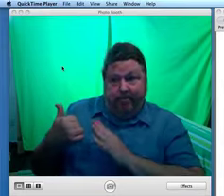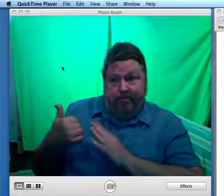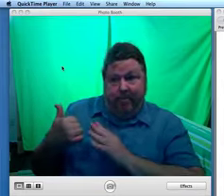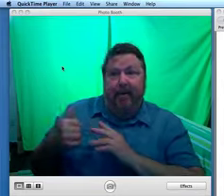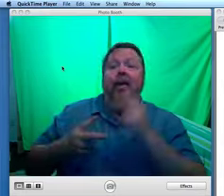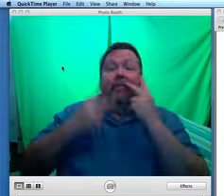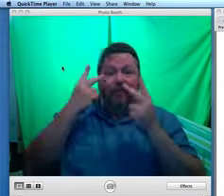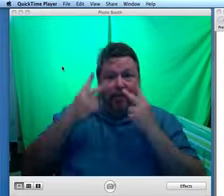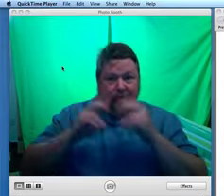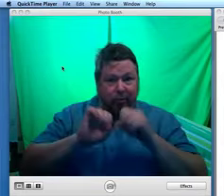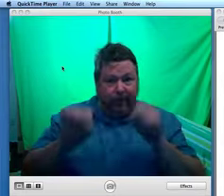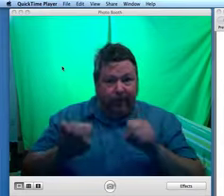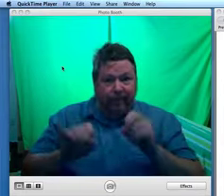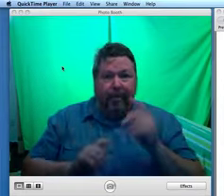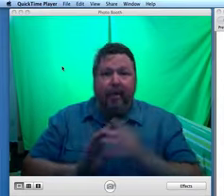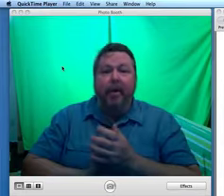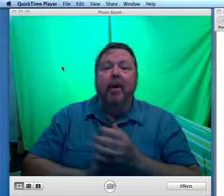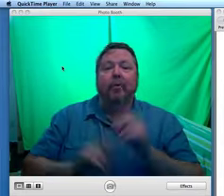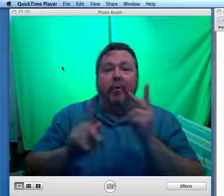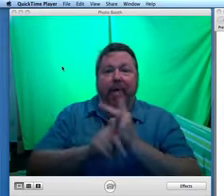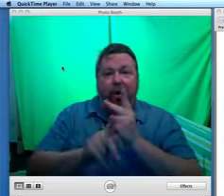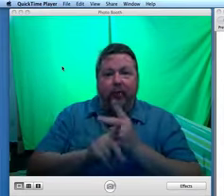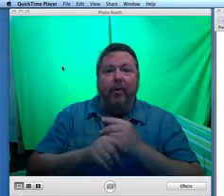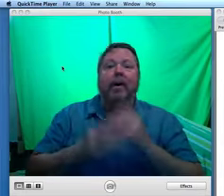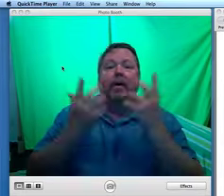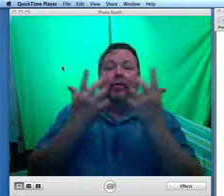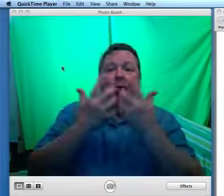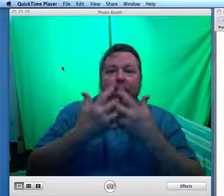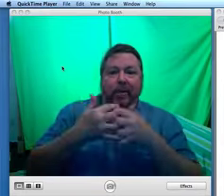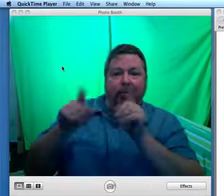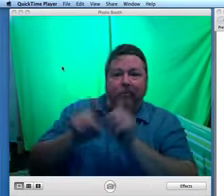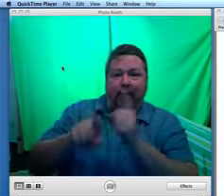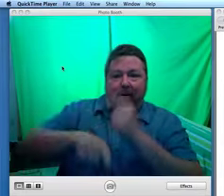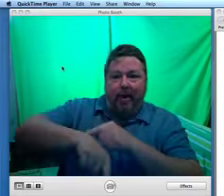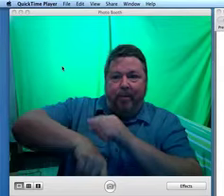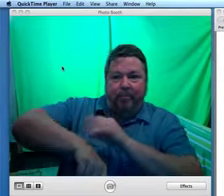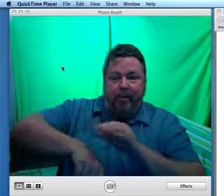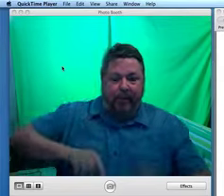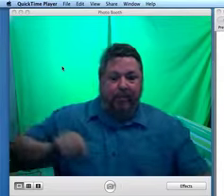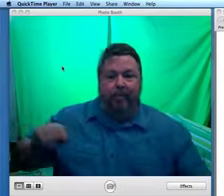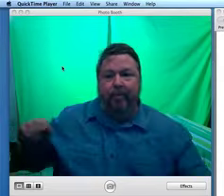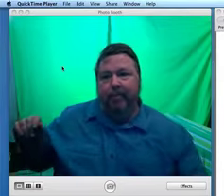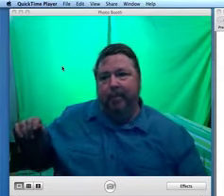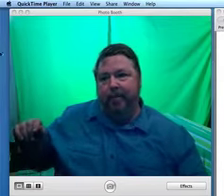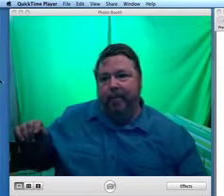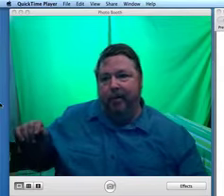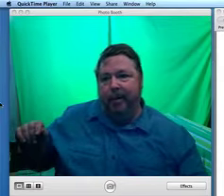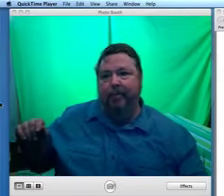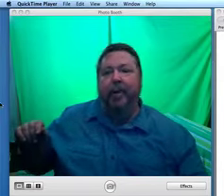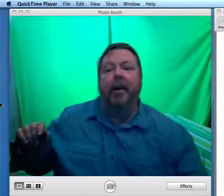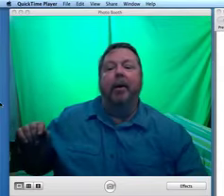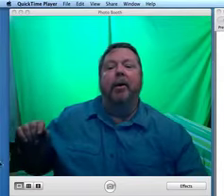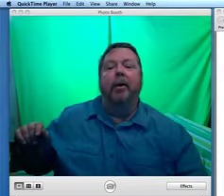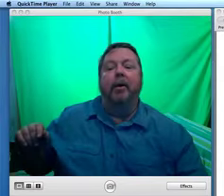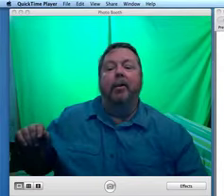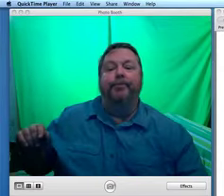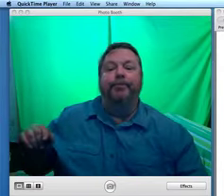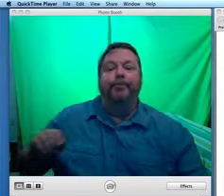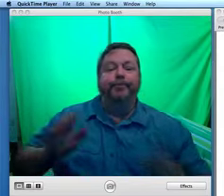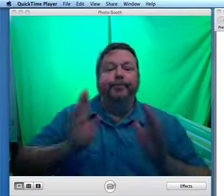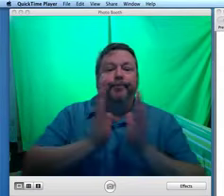matter what I actually said. It's a visual system. Okay, so be careful. have to coordinate right time, everything. Let's give it up. All